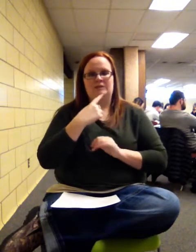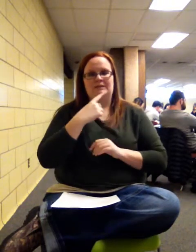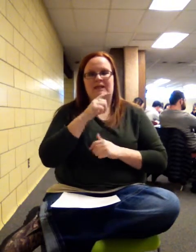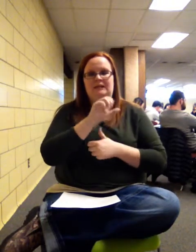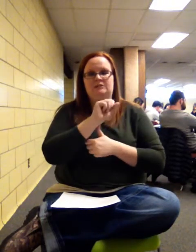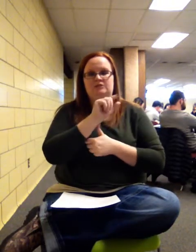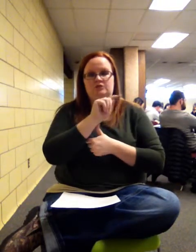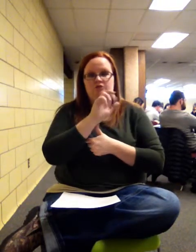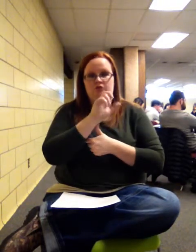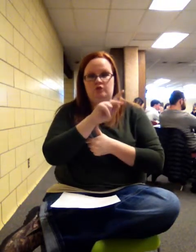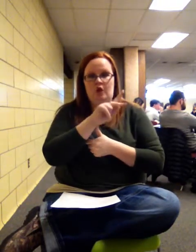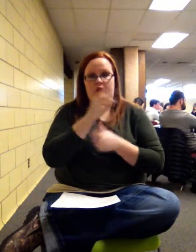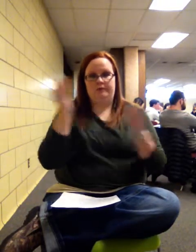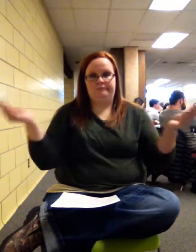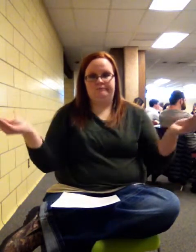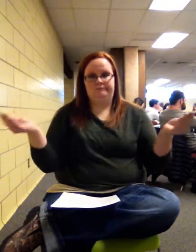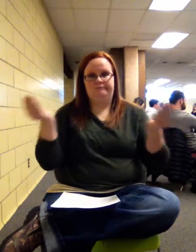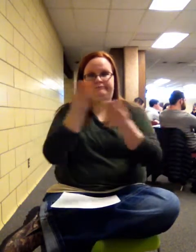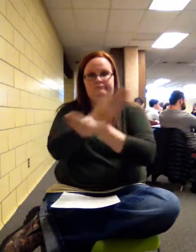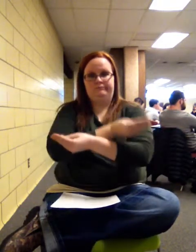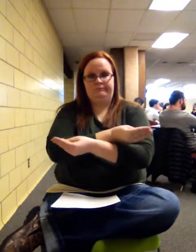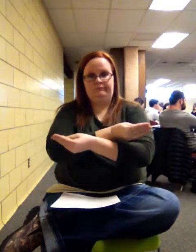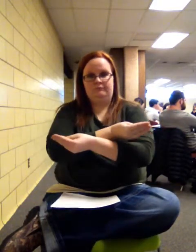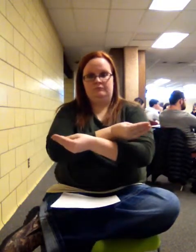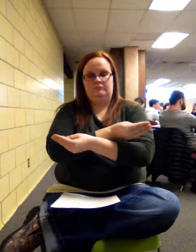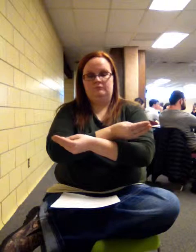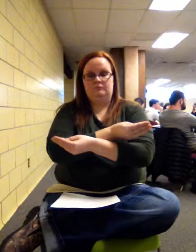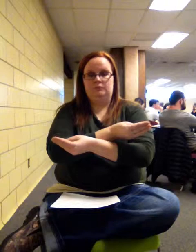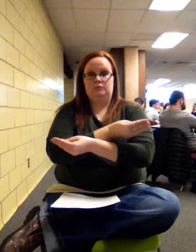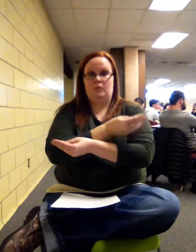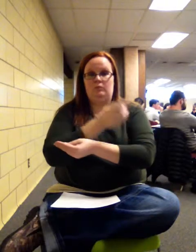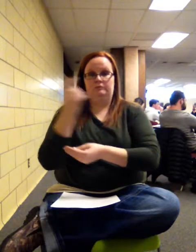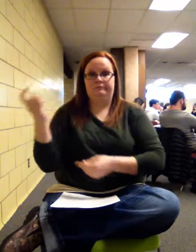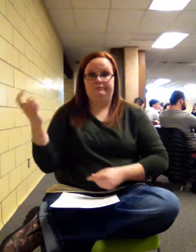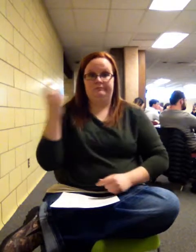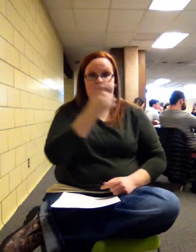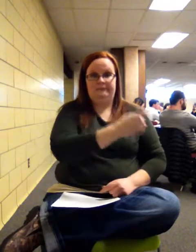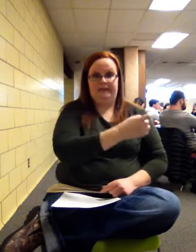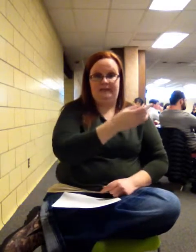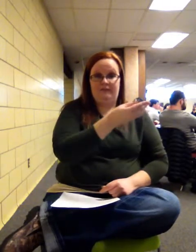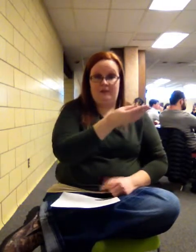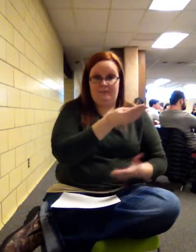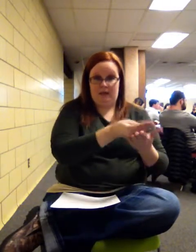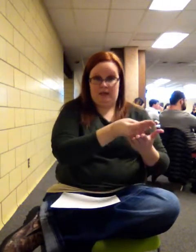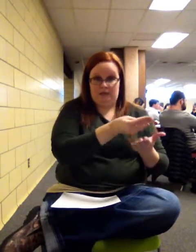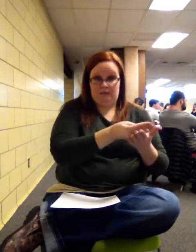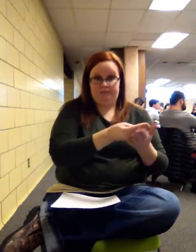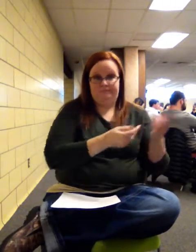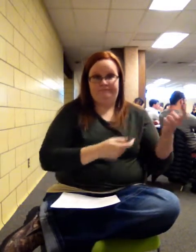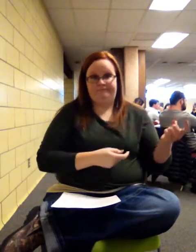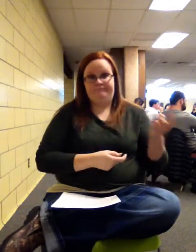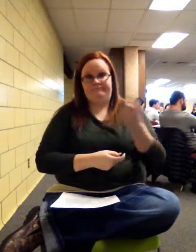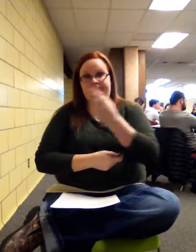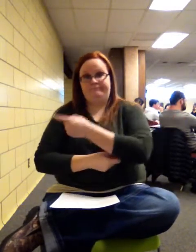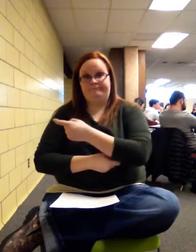So the saver gives the company money, the company gives the saver a stock, bond, loan, whatever, but